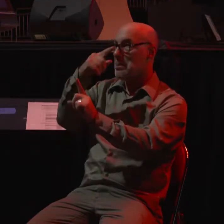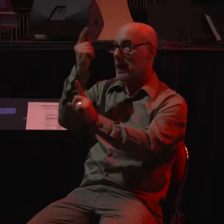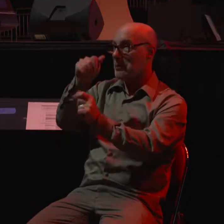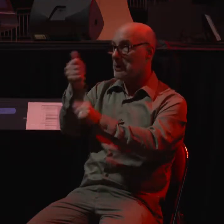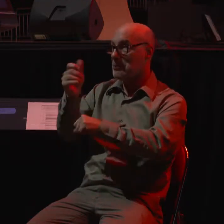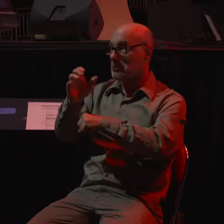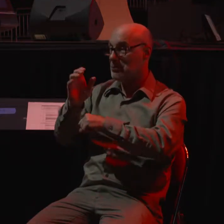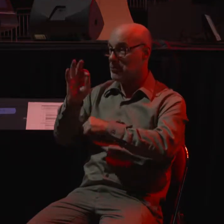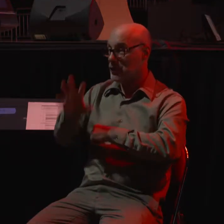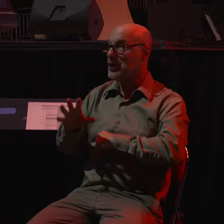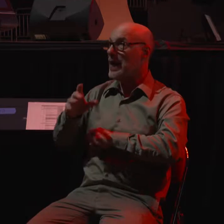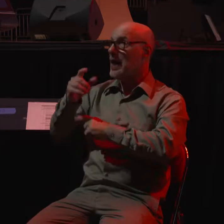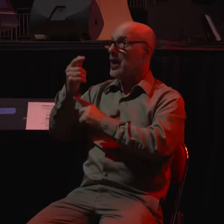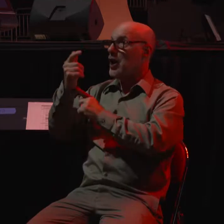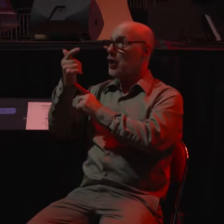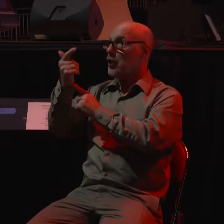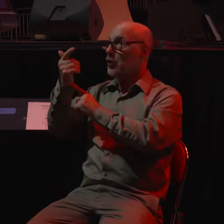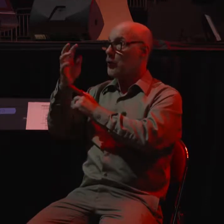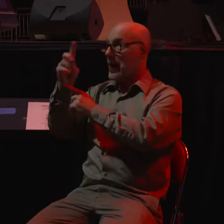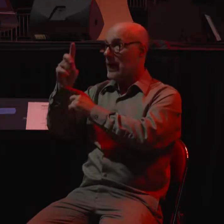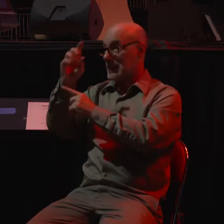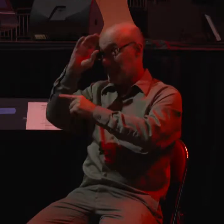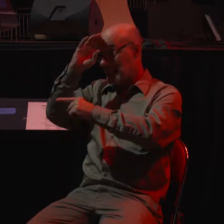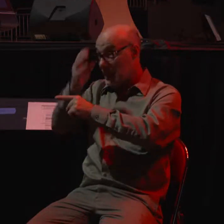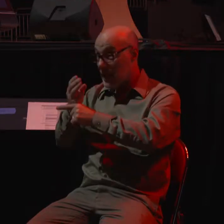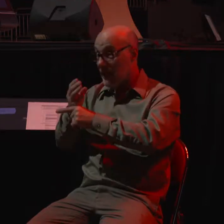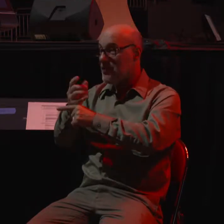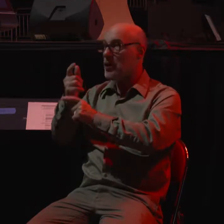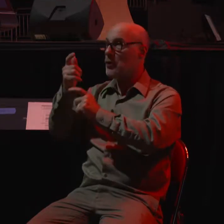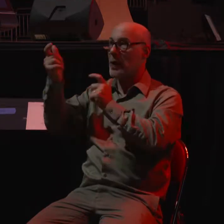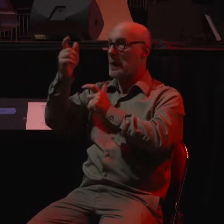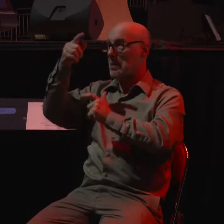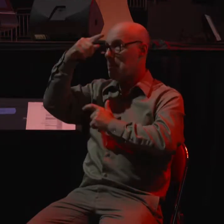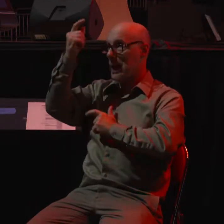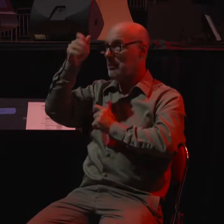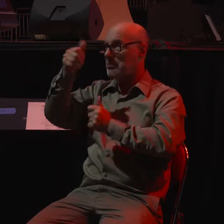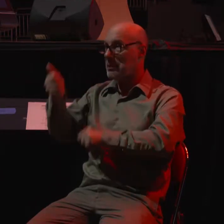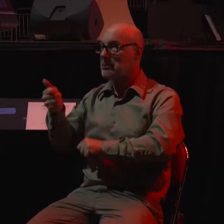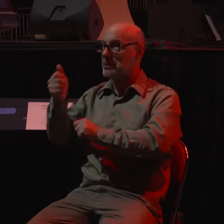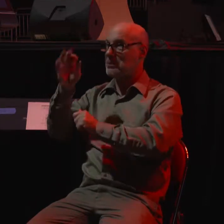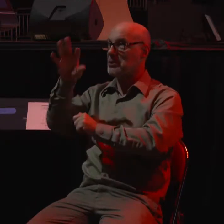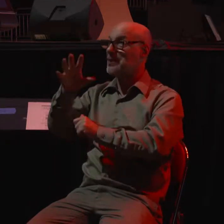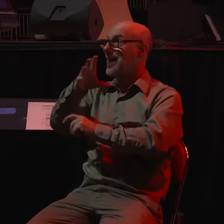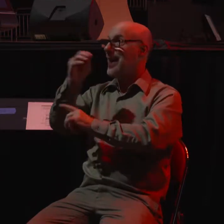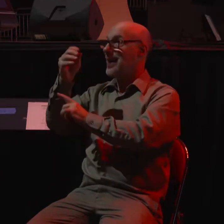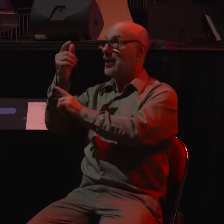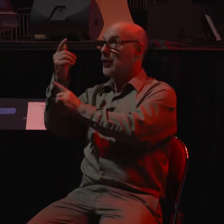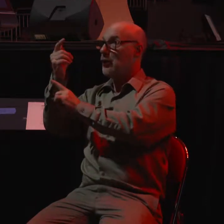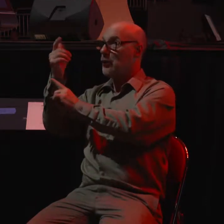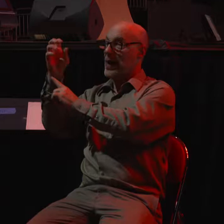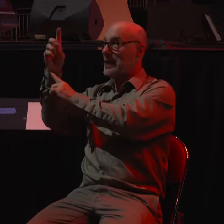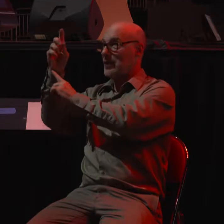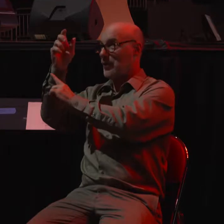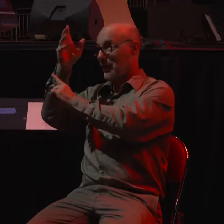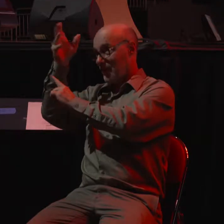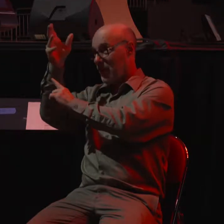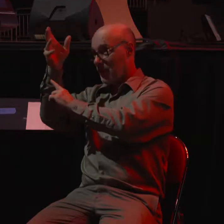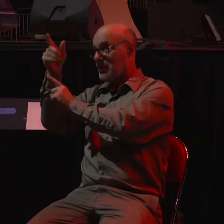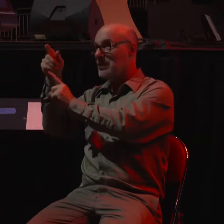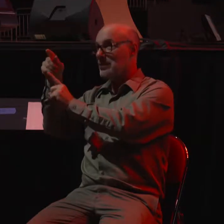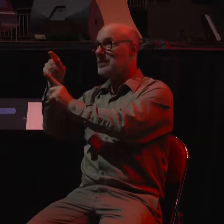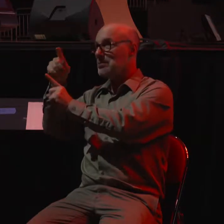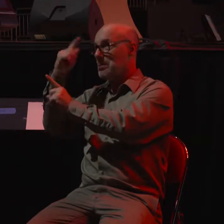Baptist preacher, and the great-grandson of a Black Baptist preacher. What about on his mom's side? And that's actually on his mom's side. So his father,